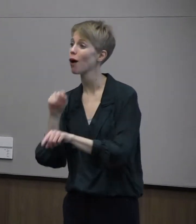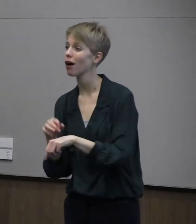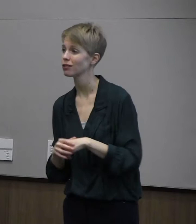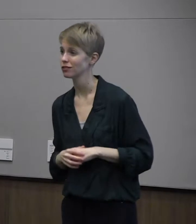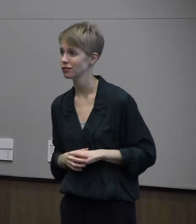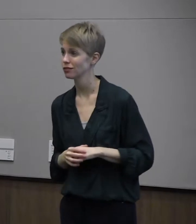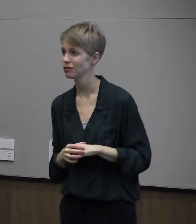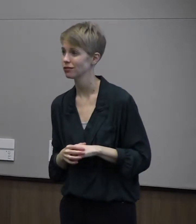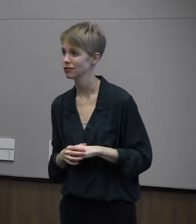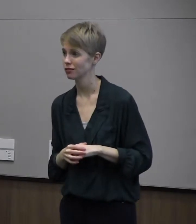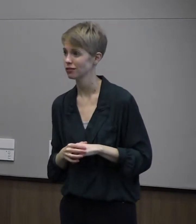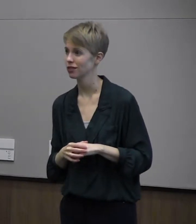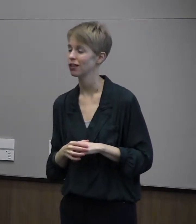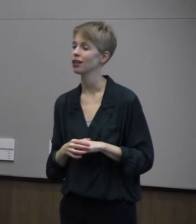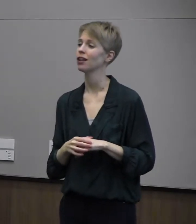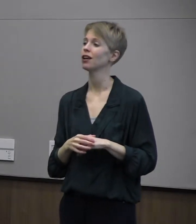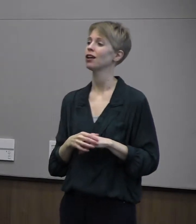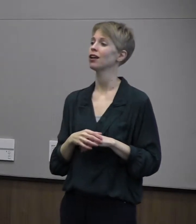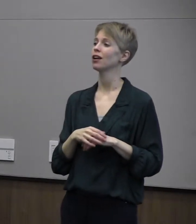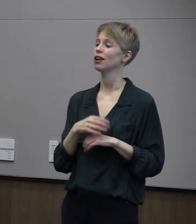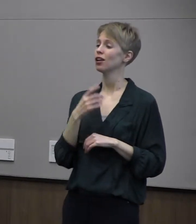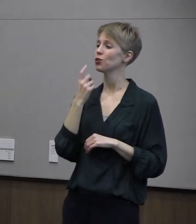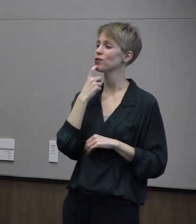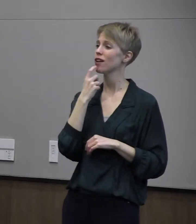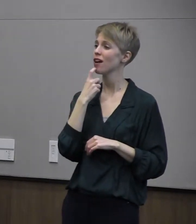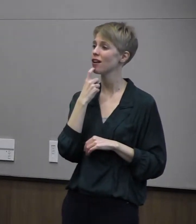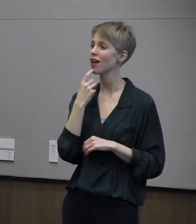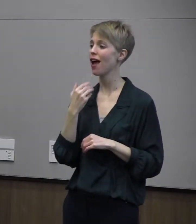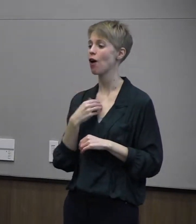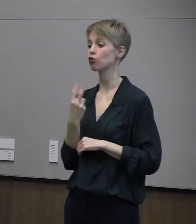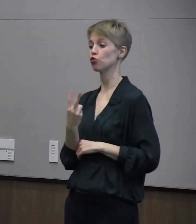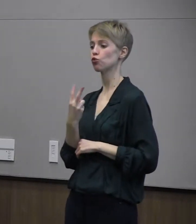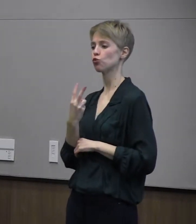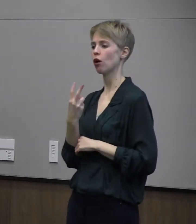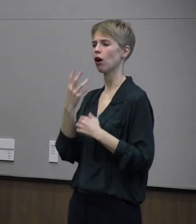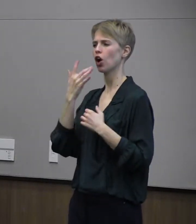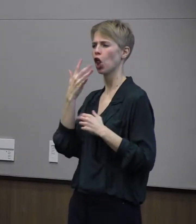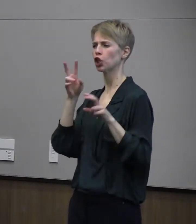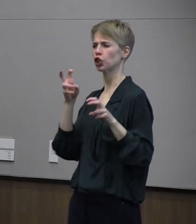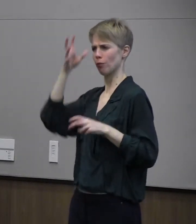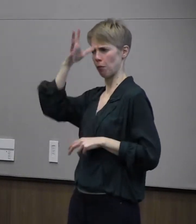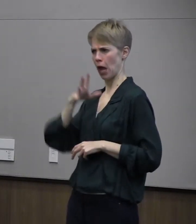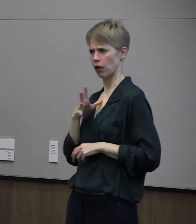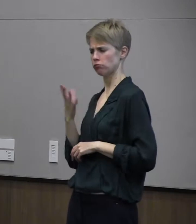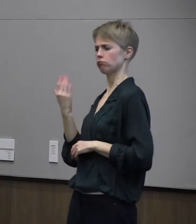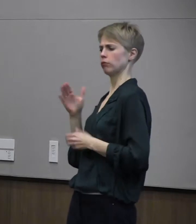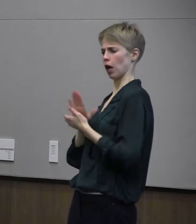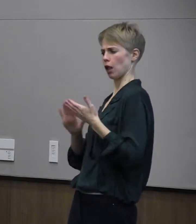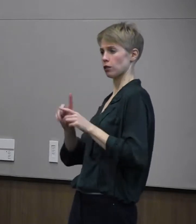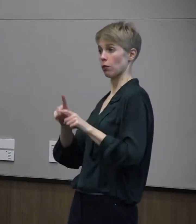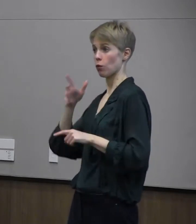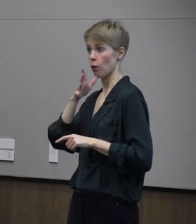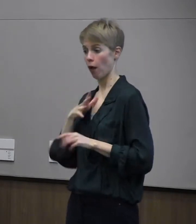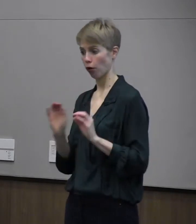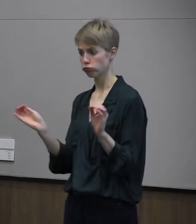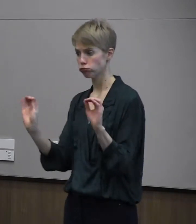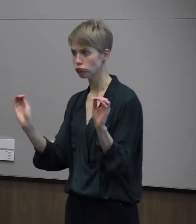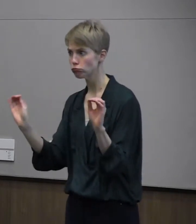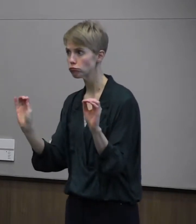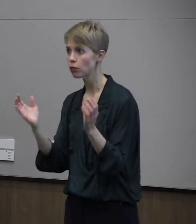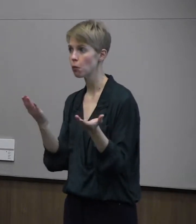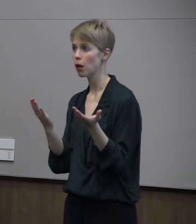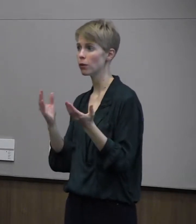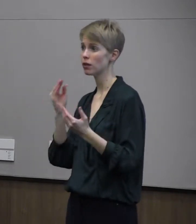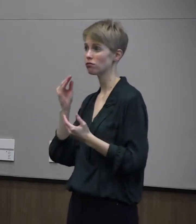opening of a closed door for Lizzie. You wrote that you had 2 colored men in your college in former years, but no colored women. That housing might